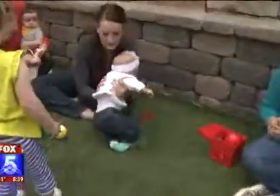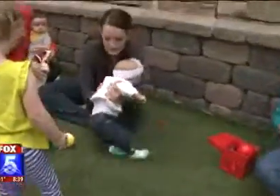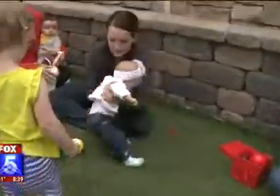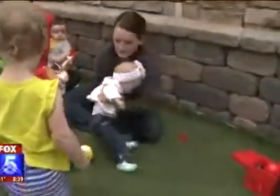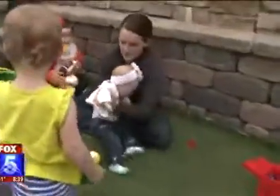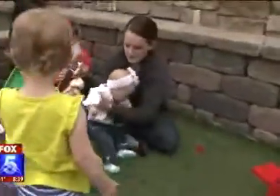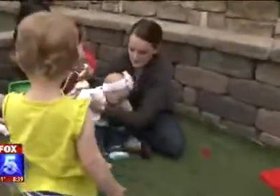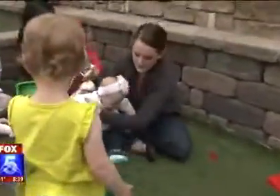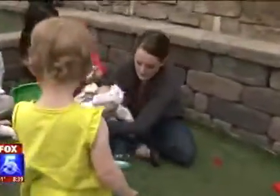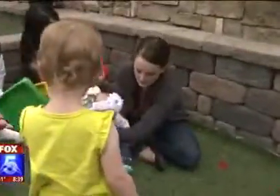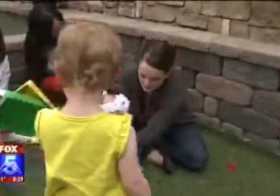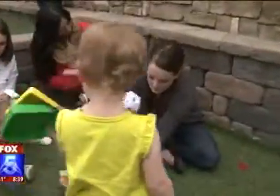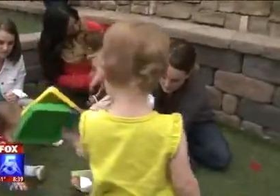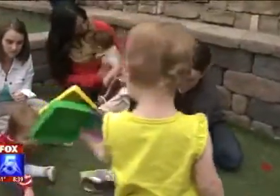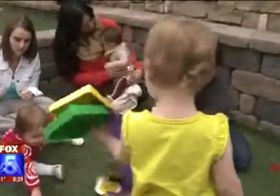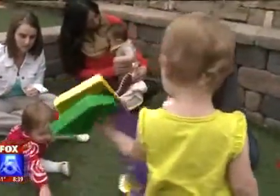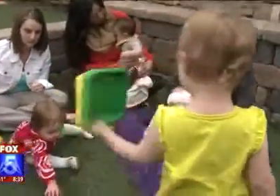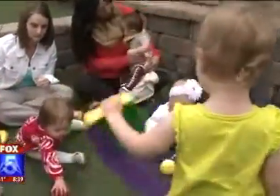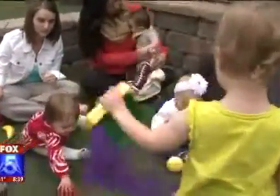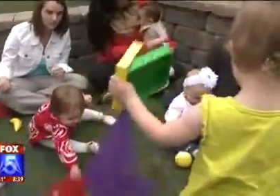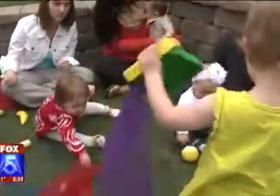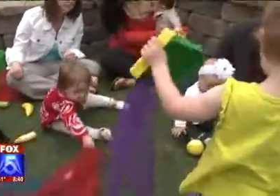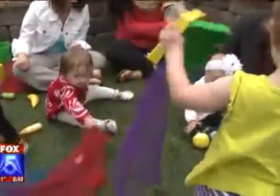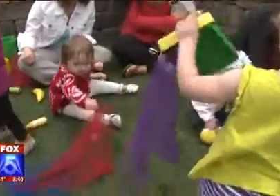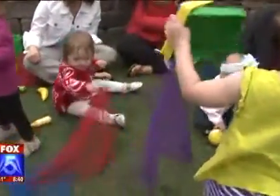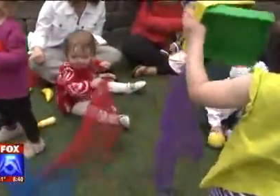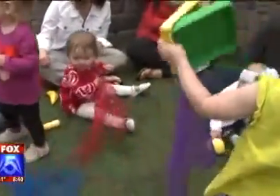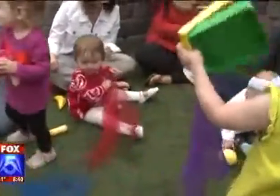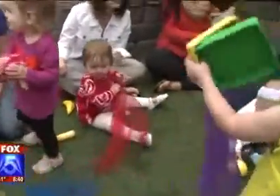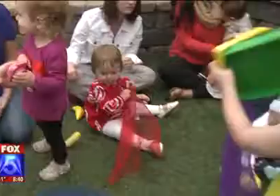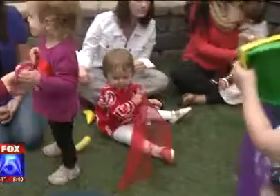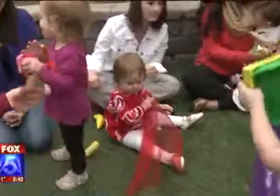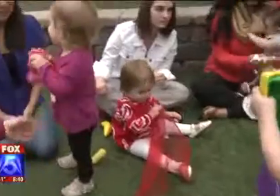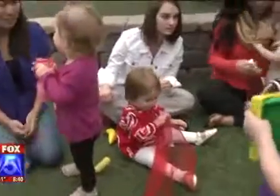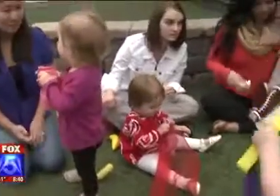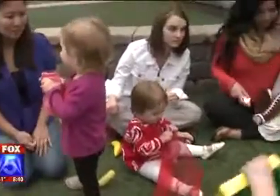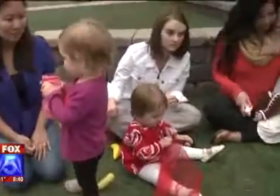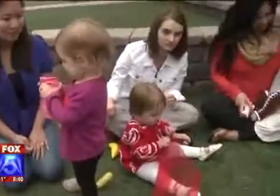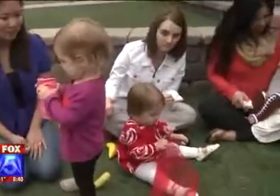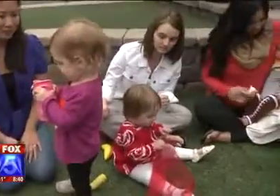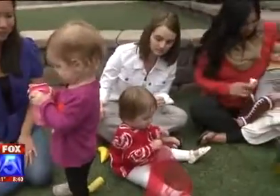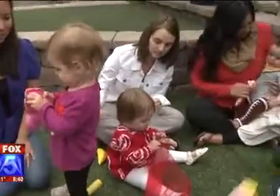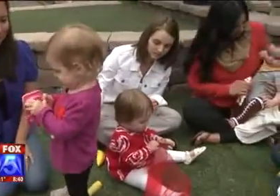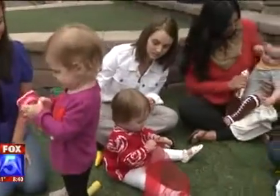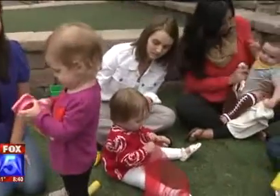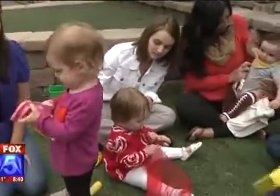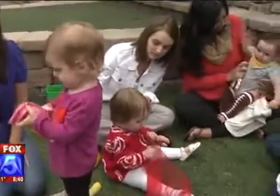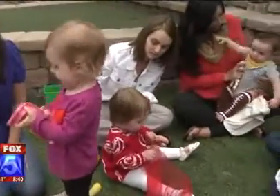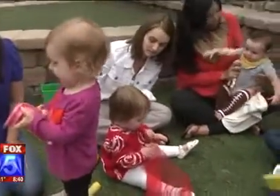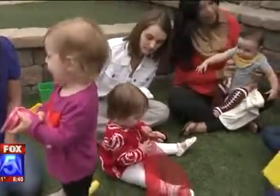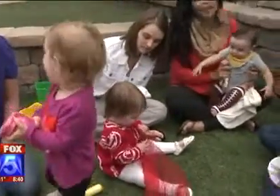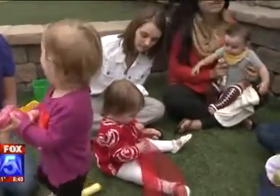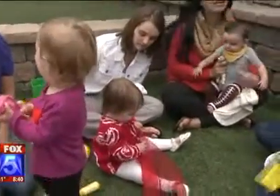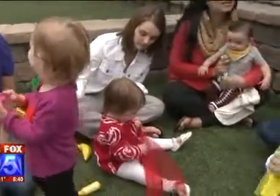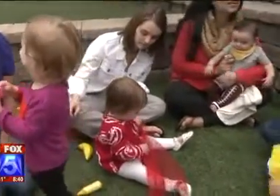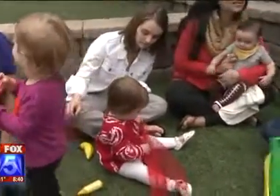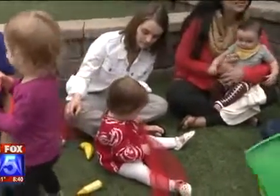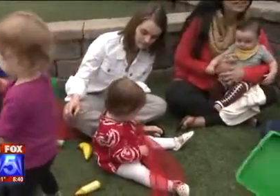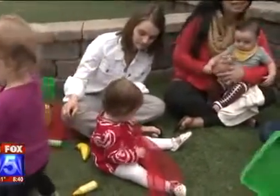on. Okay. Do any of the babies do it? Like how early can they start? When do they start seeing the signs? Moms have shown me all